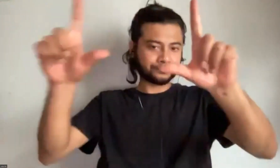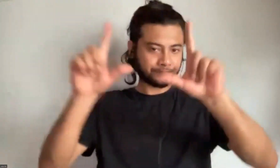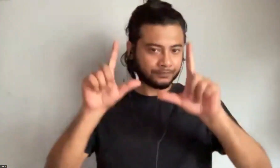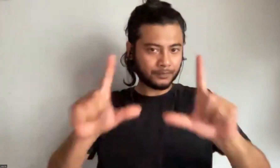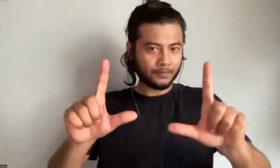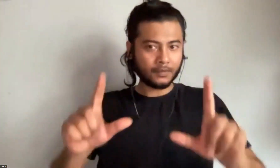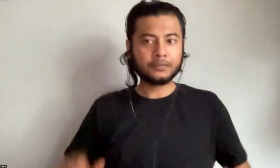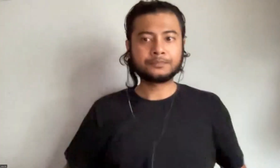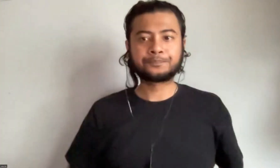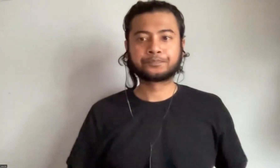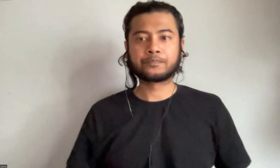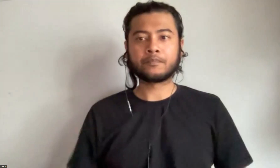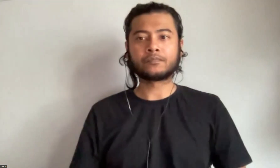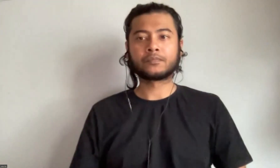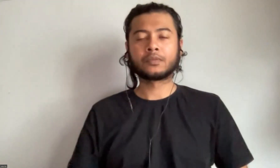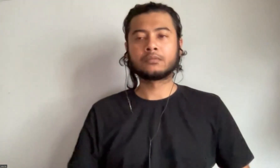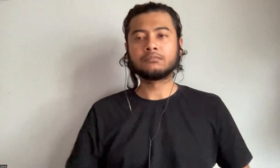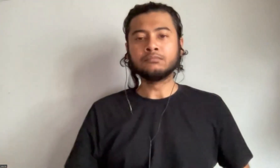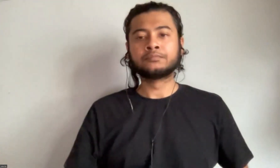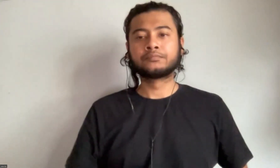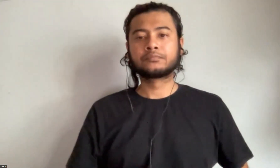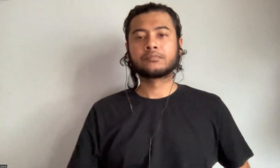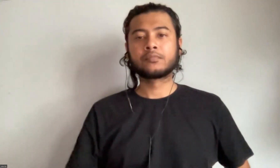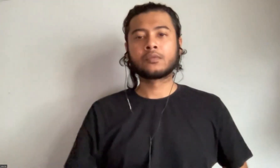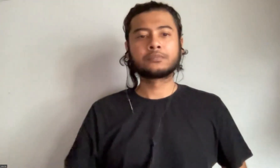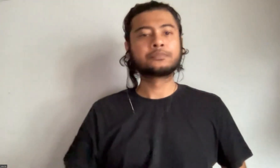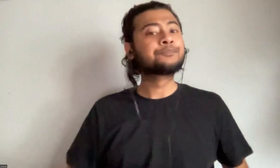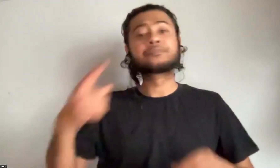So is it clear? Are people able to understand?